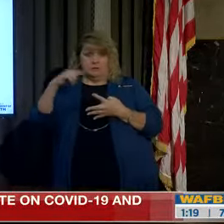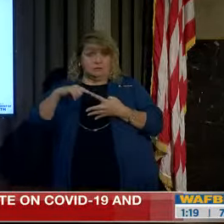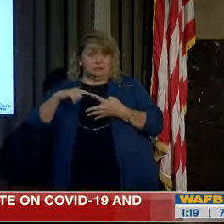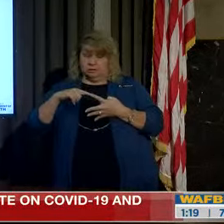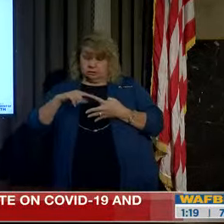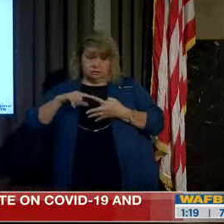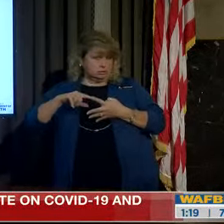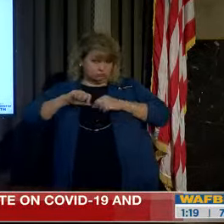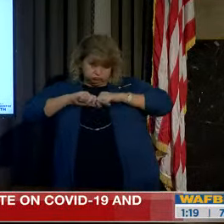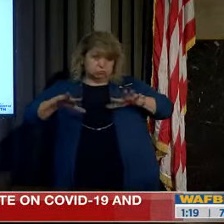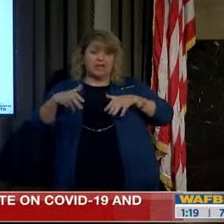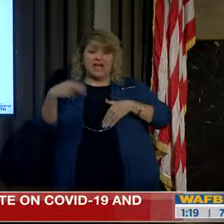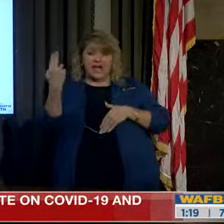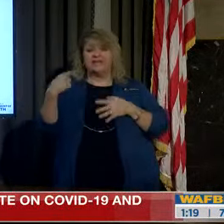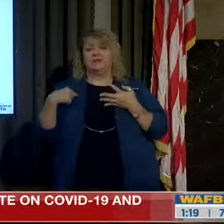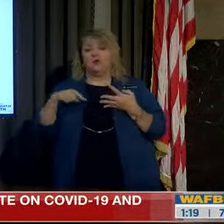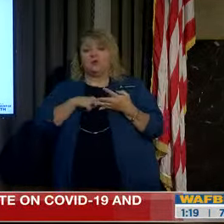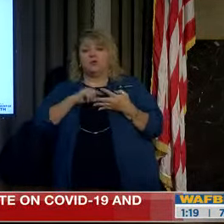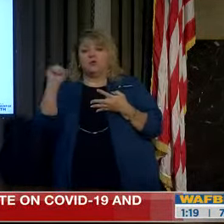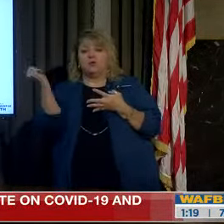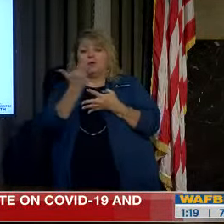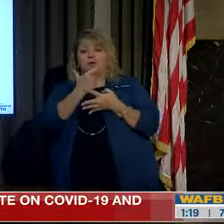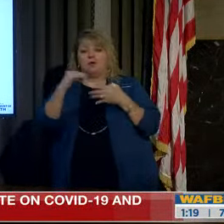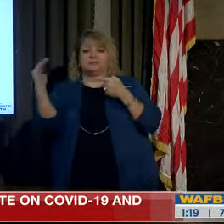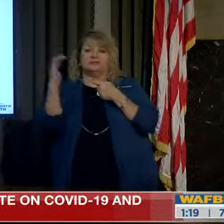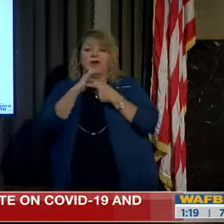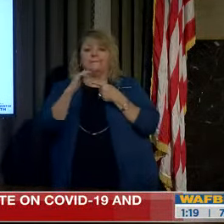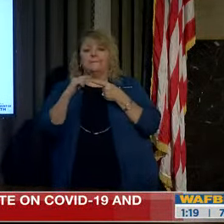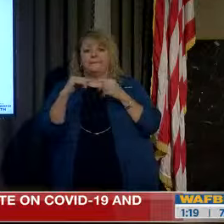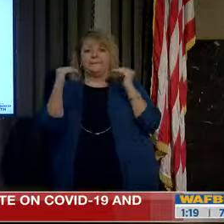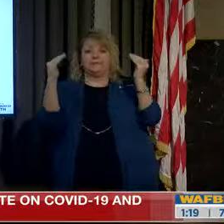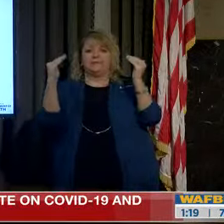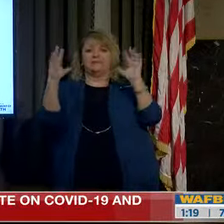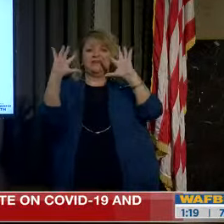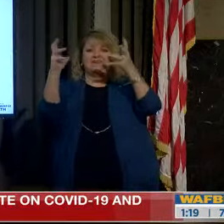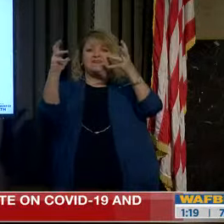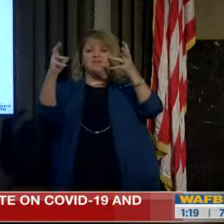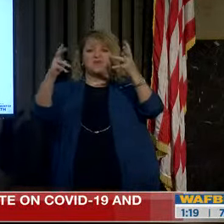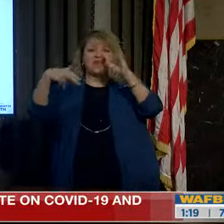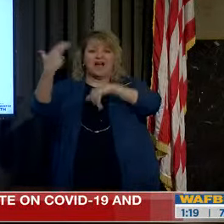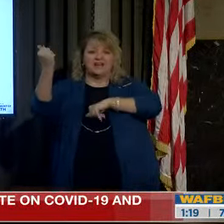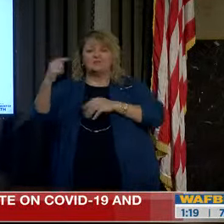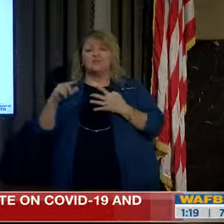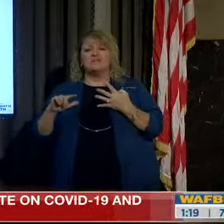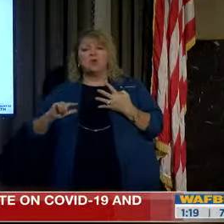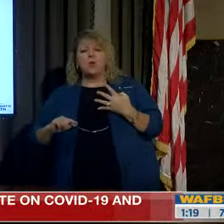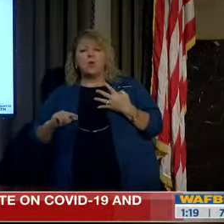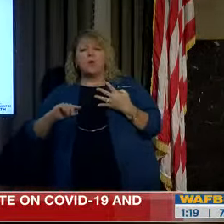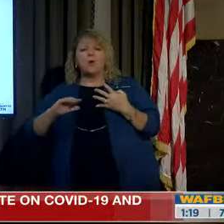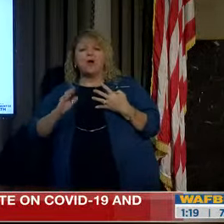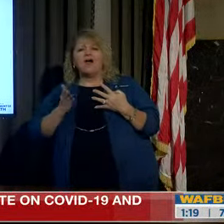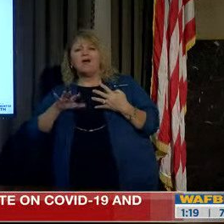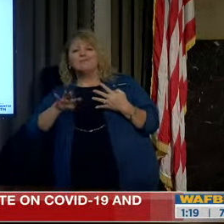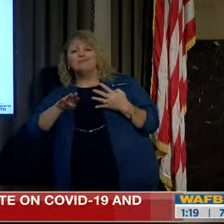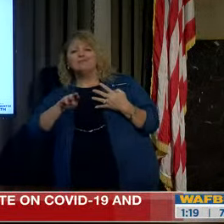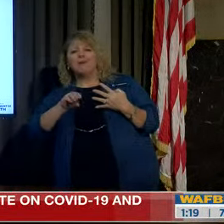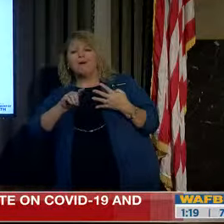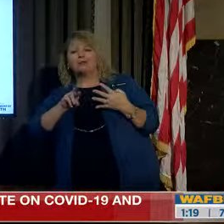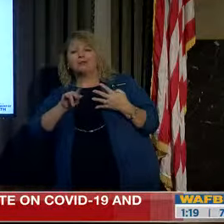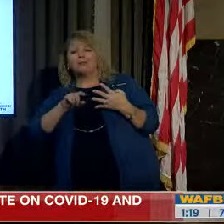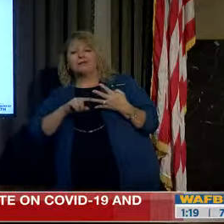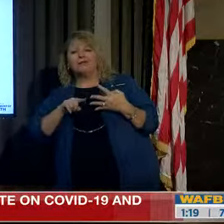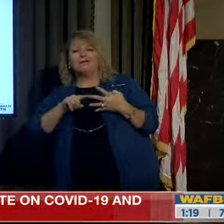of incidence and percent positivity, and it computes a risk category, lower, moderate, high, or highest, of essentially